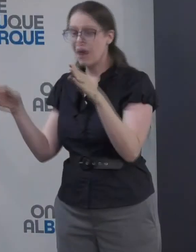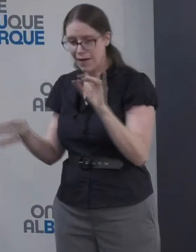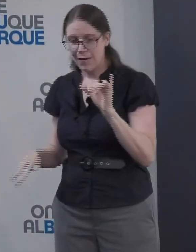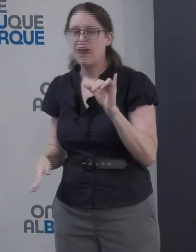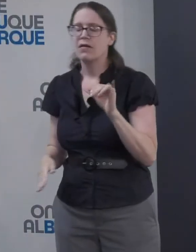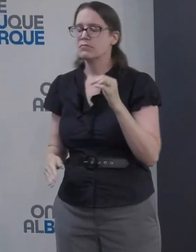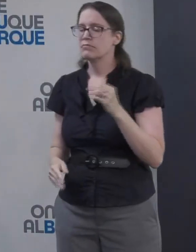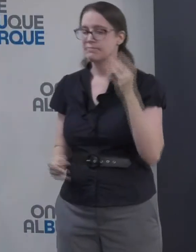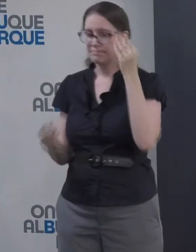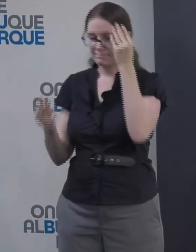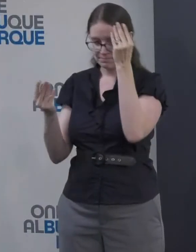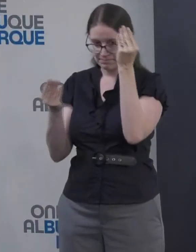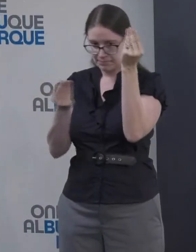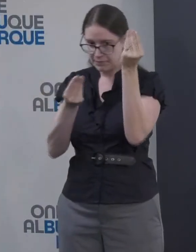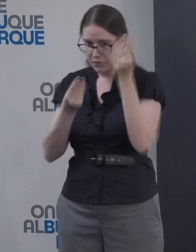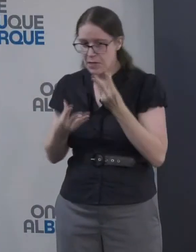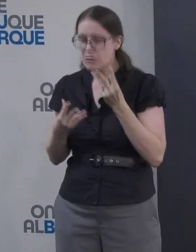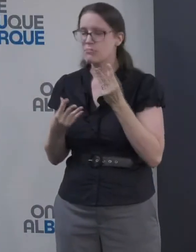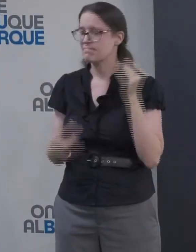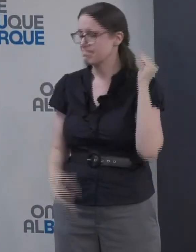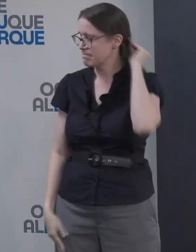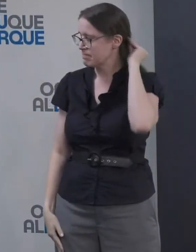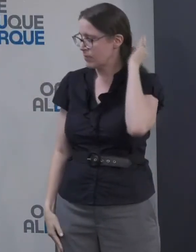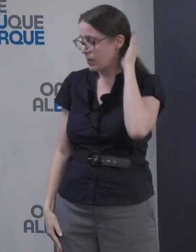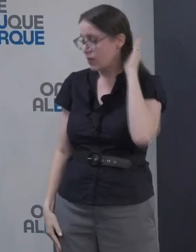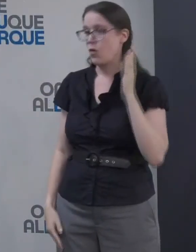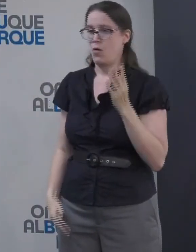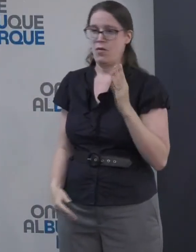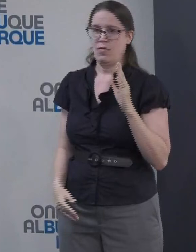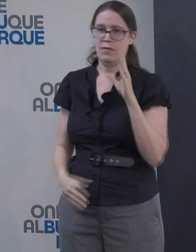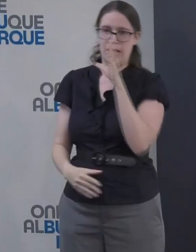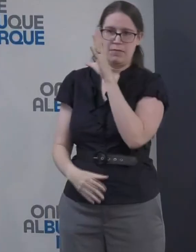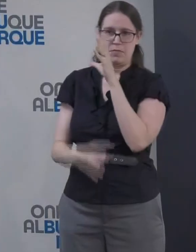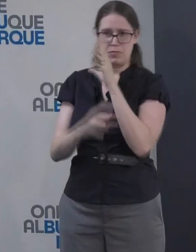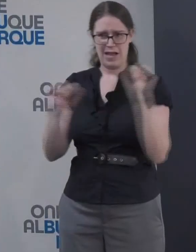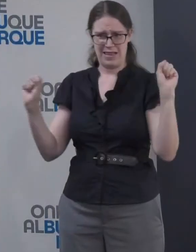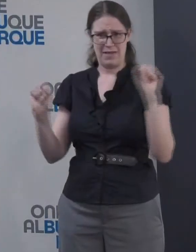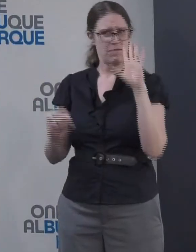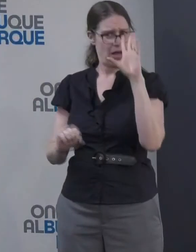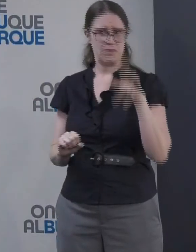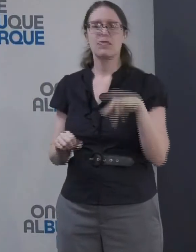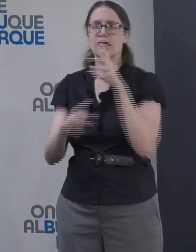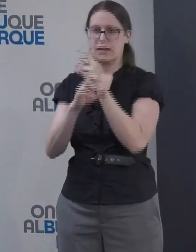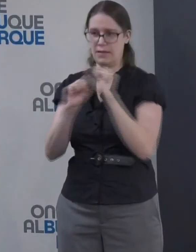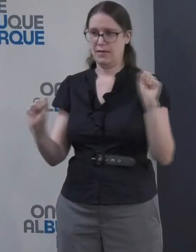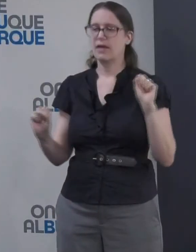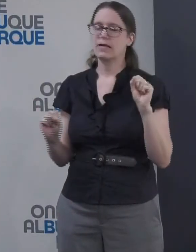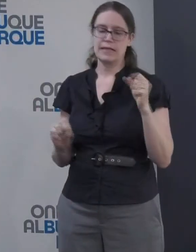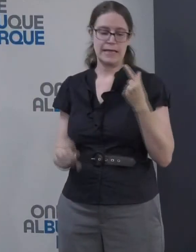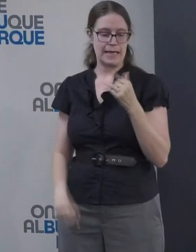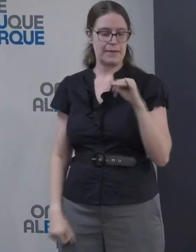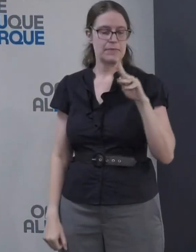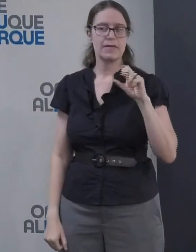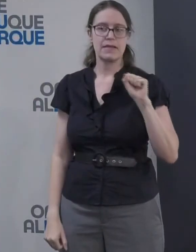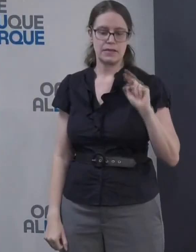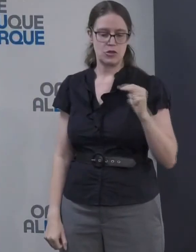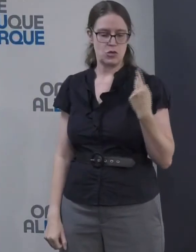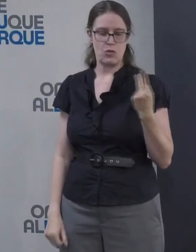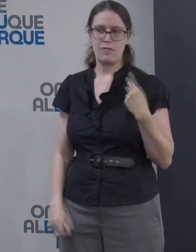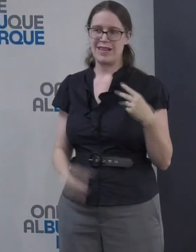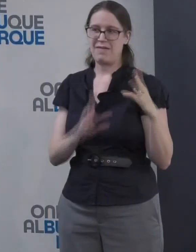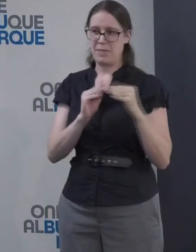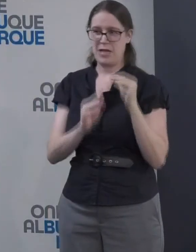I, Council Vice President Gibson and I are having a press conference to talk about some ways that we want to assist